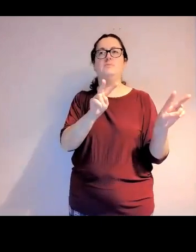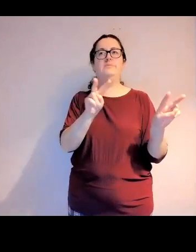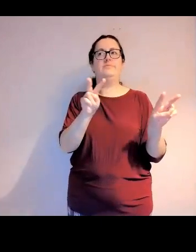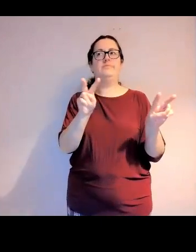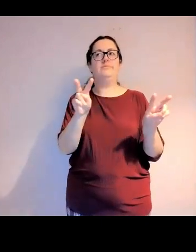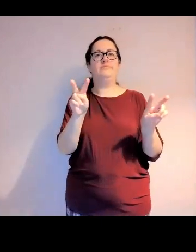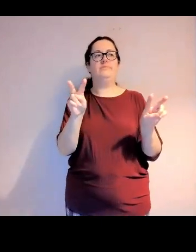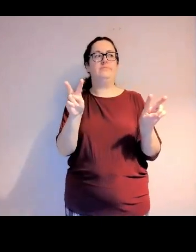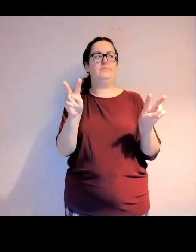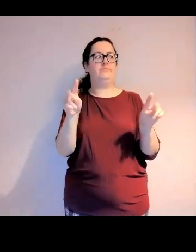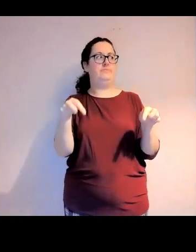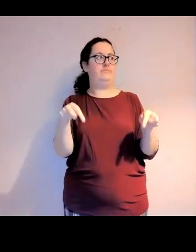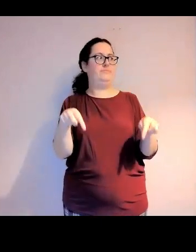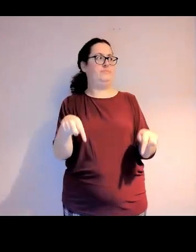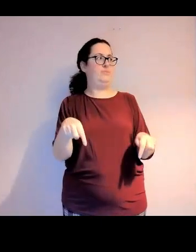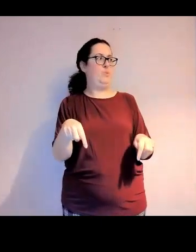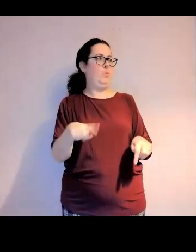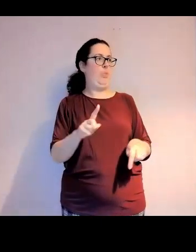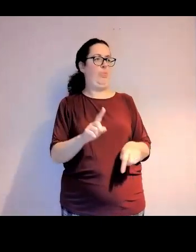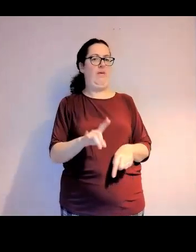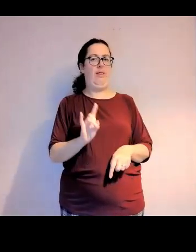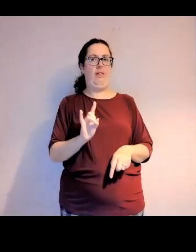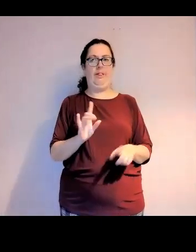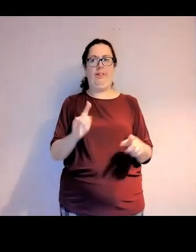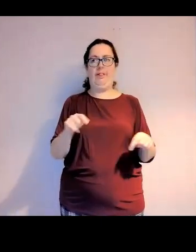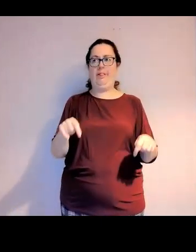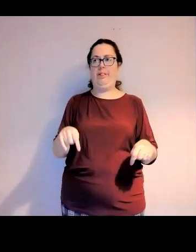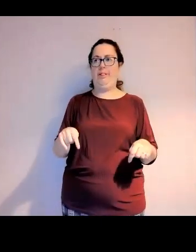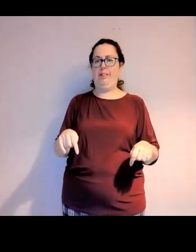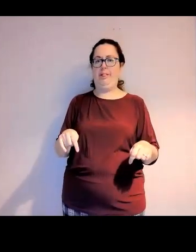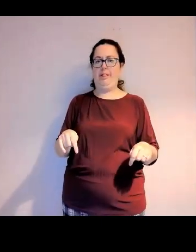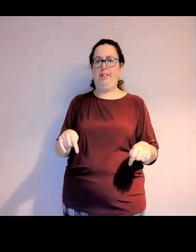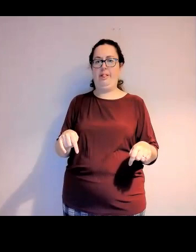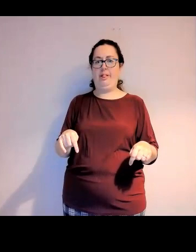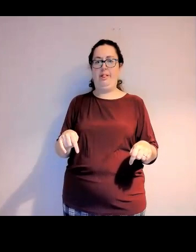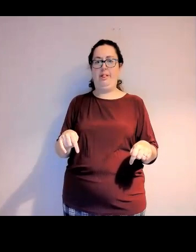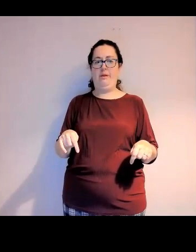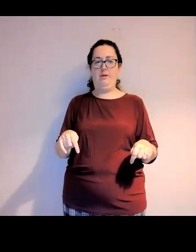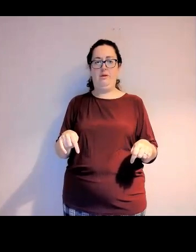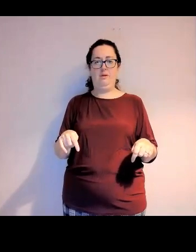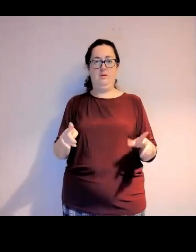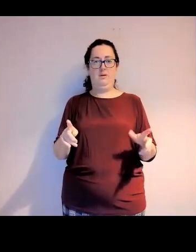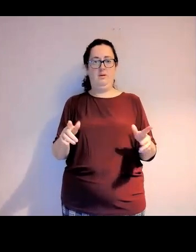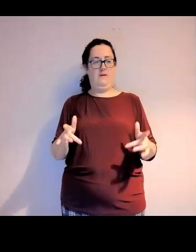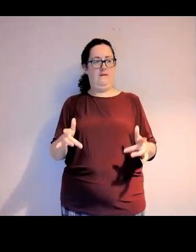what the hell am I doing here? Being here fills me with dread,